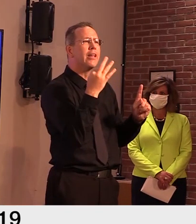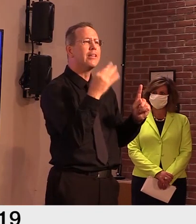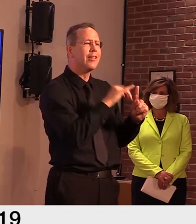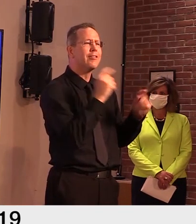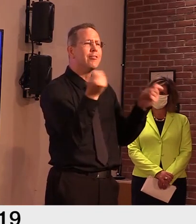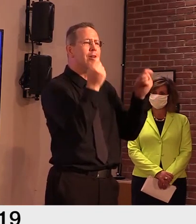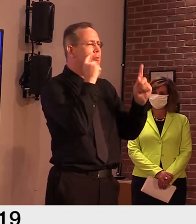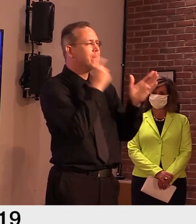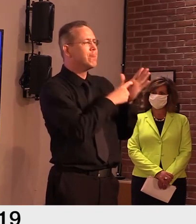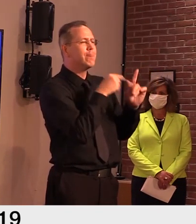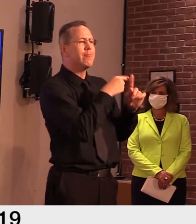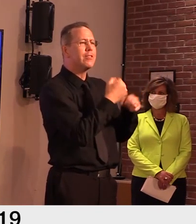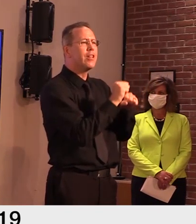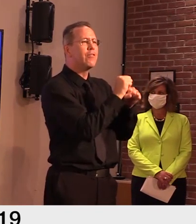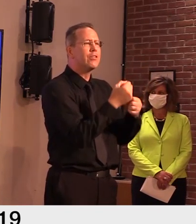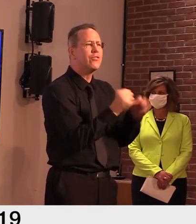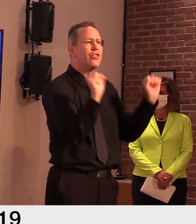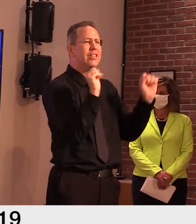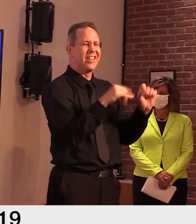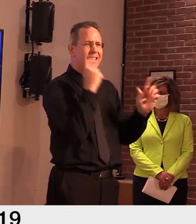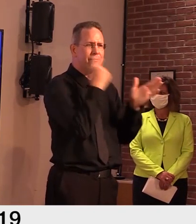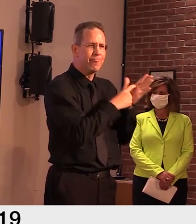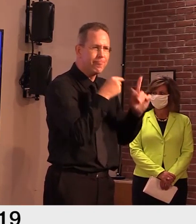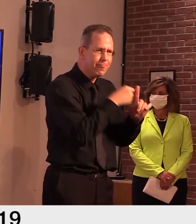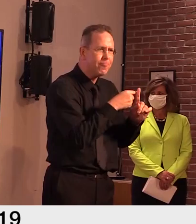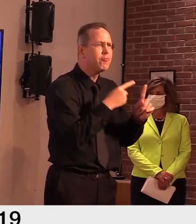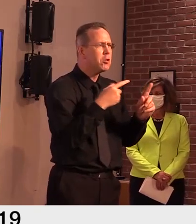Approximately from then on,